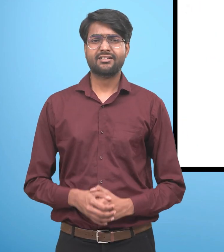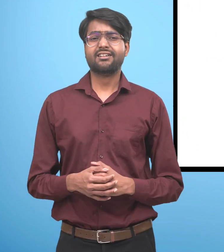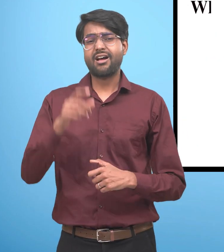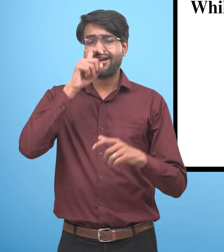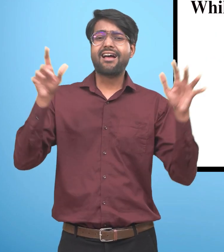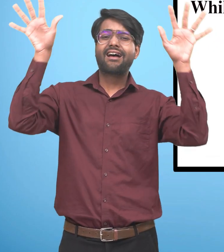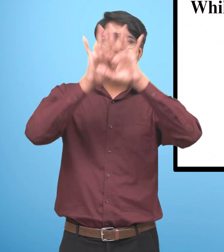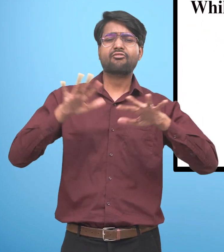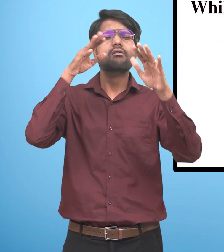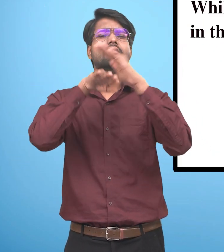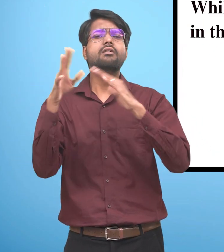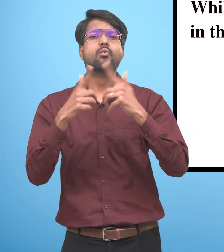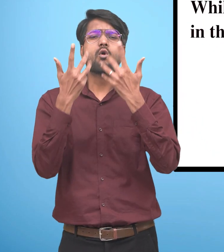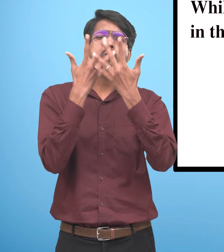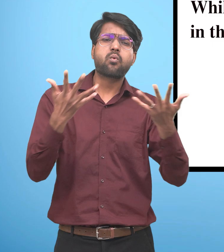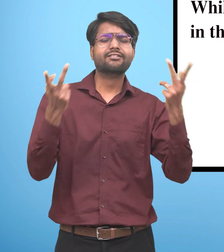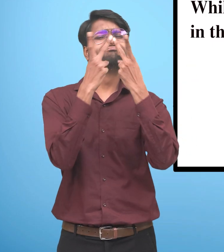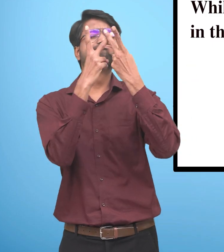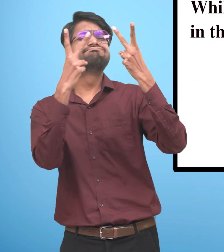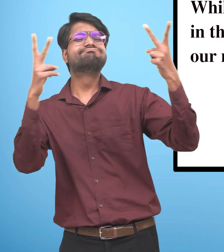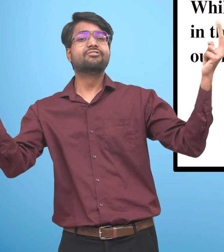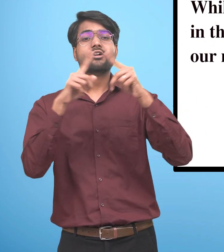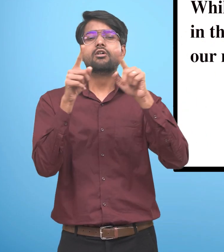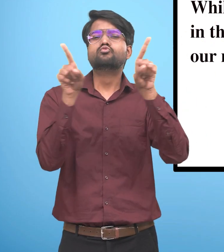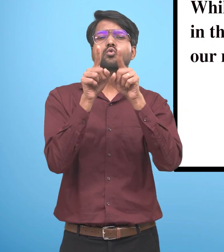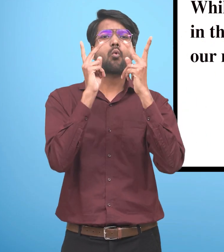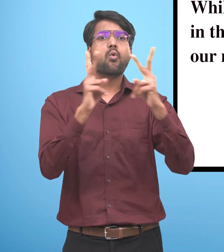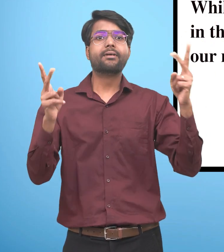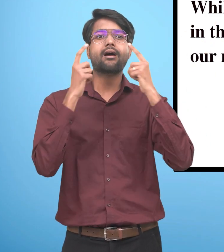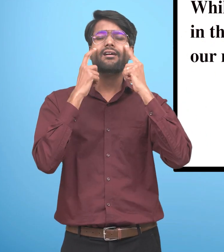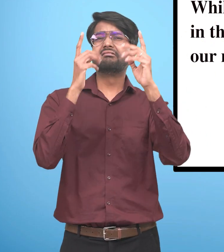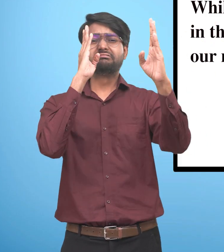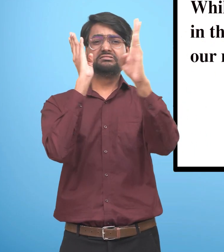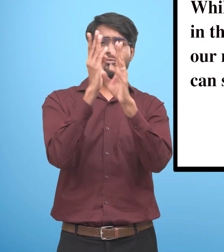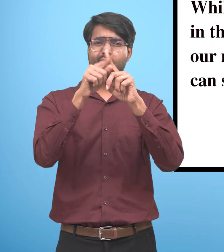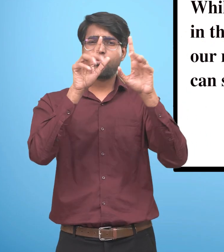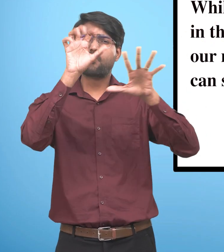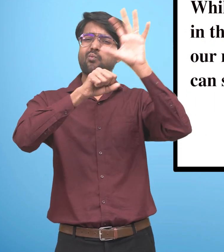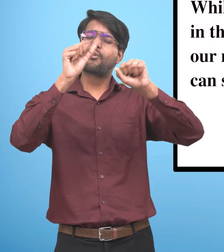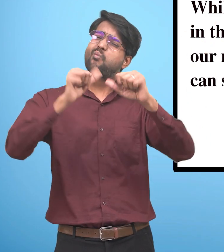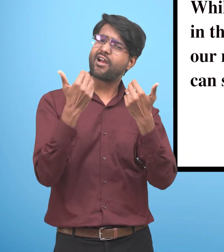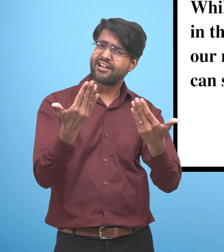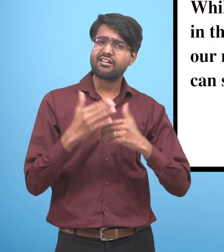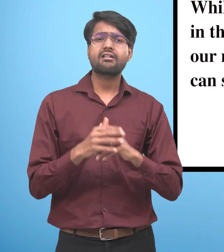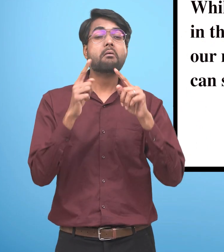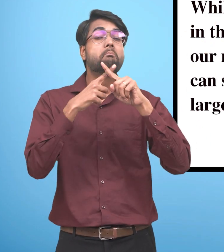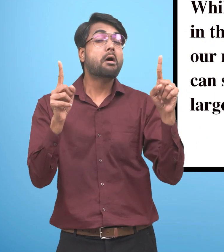While many of the objects in the sky can be seen with our naked eyes directly, we can see them brighter and